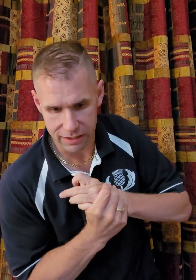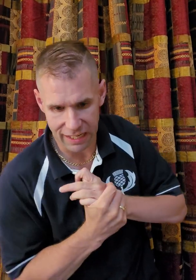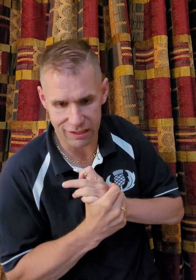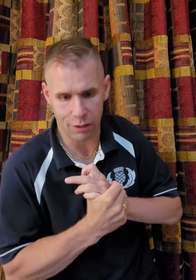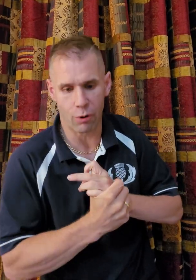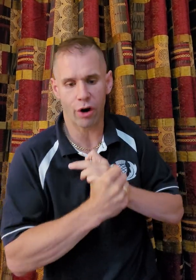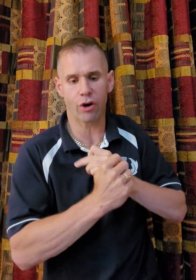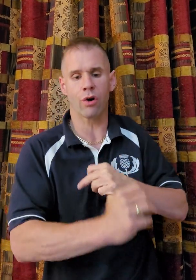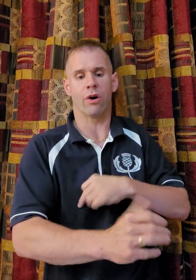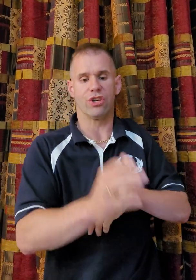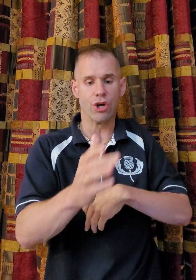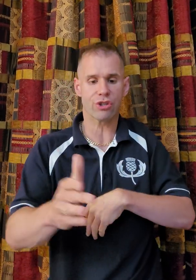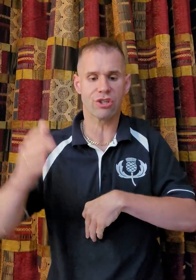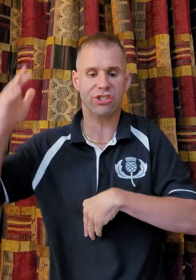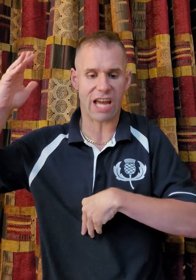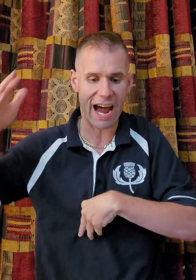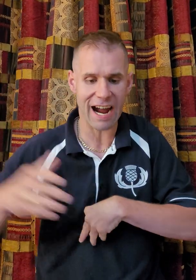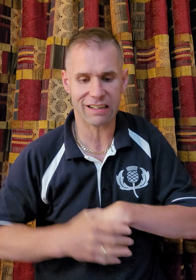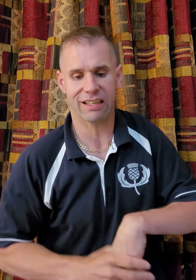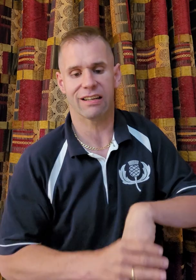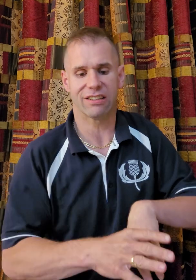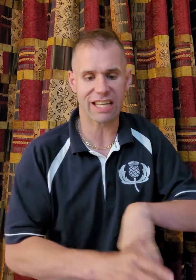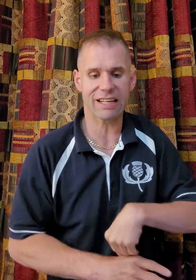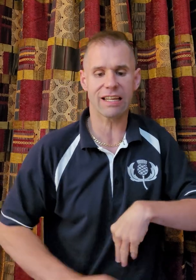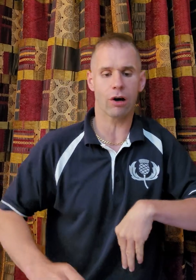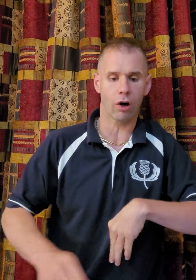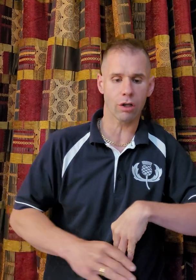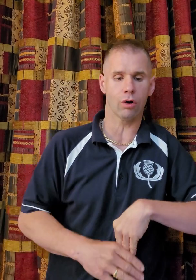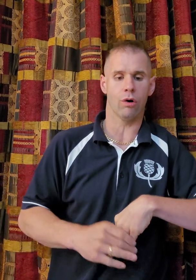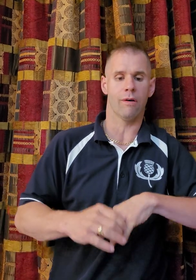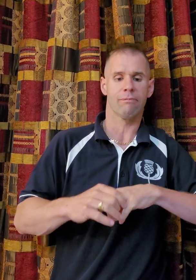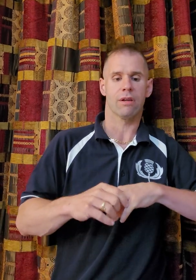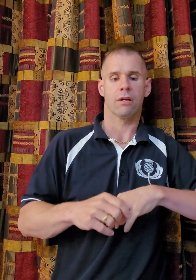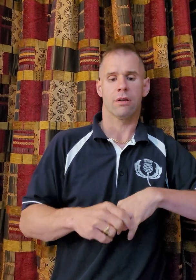Get tomorrow, nuisance act, deadly hollow.